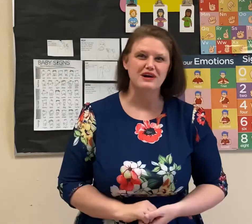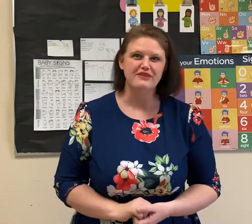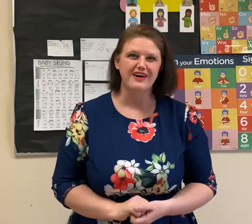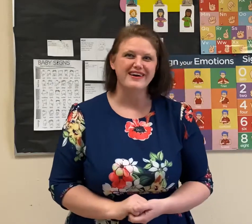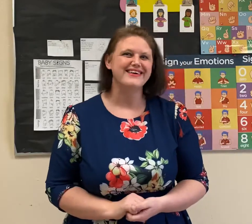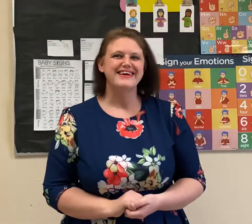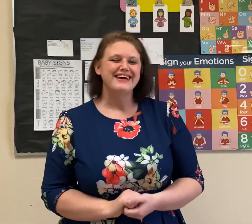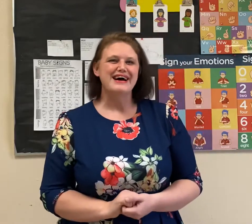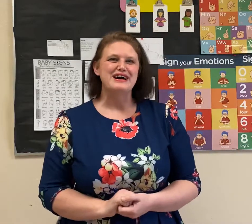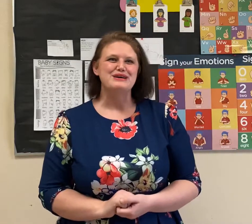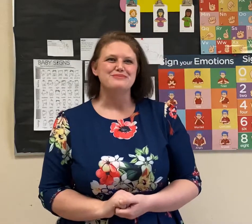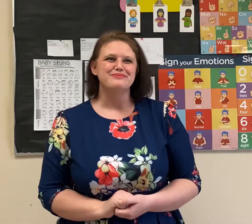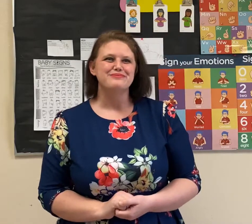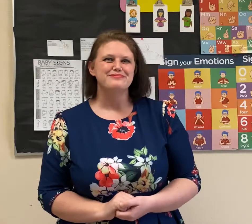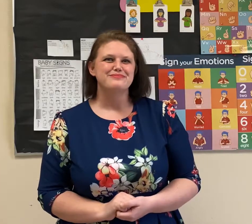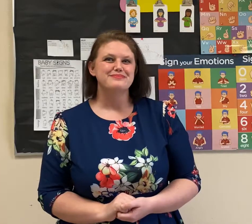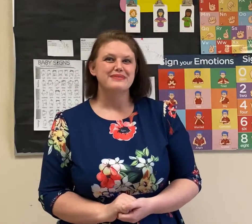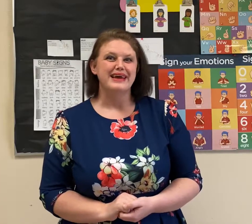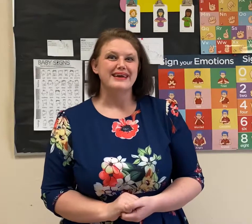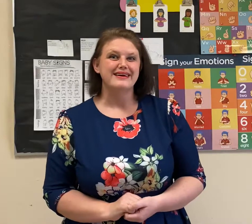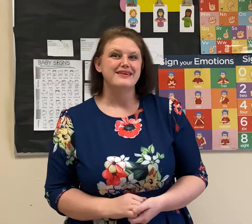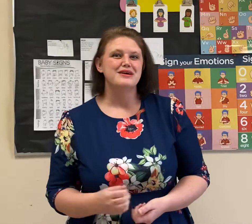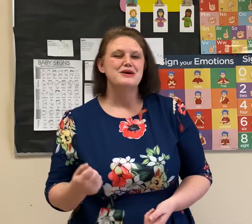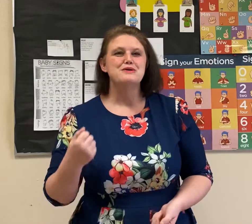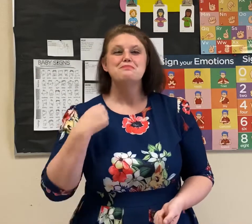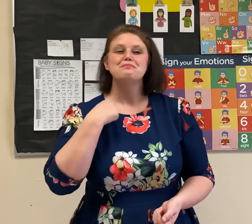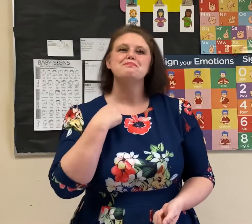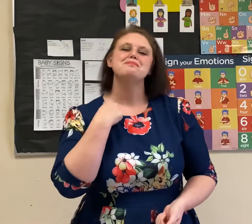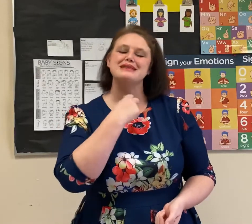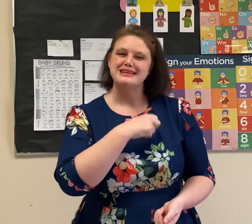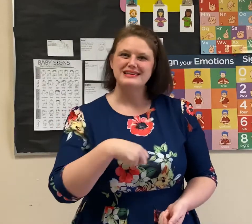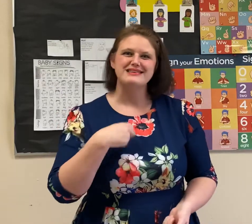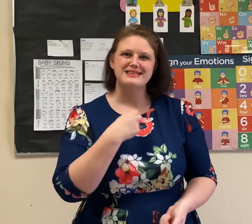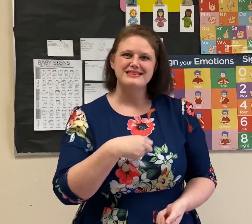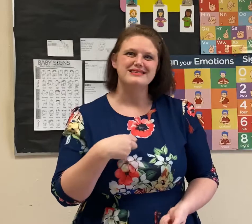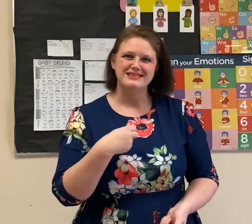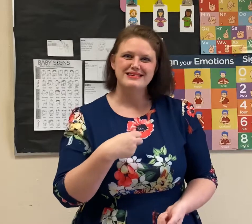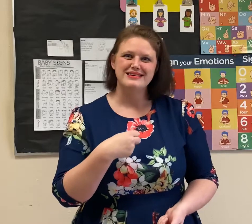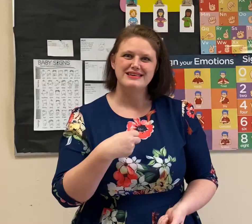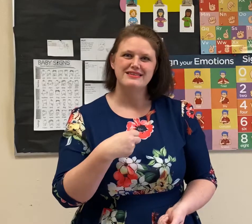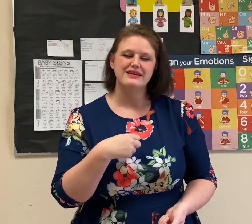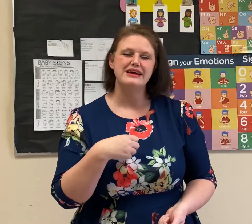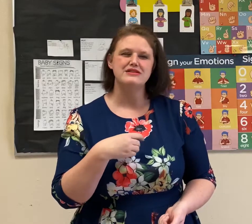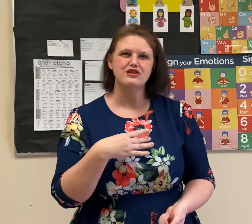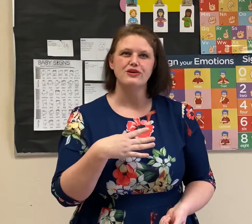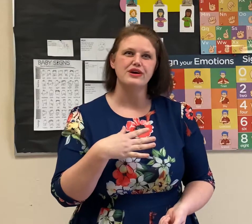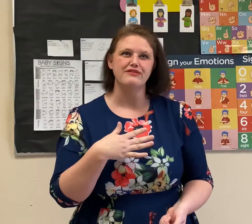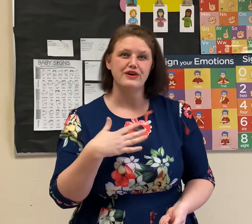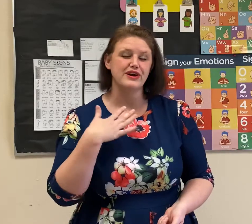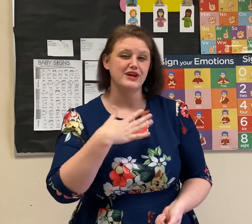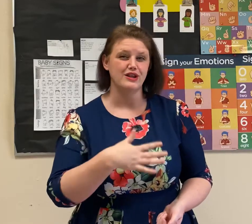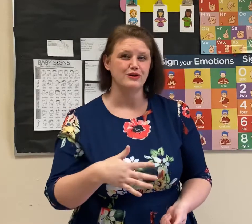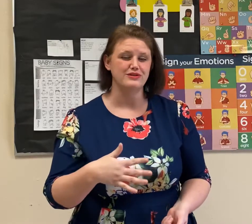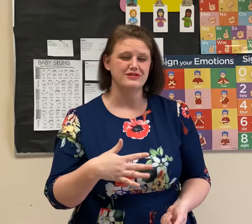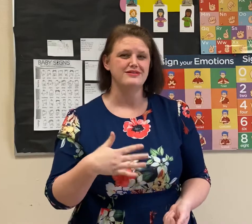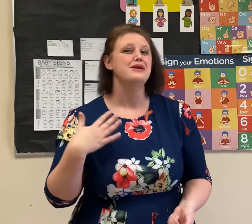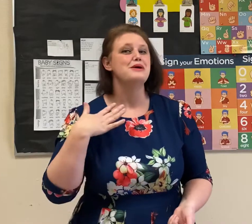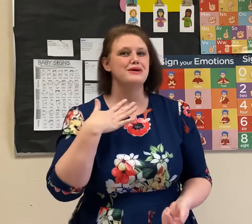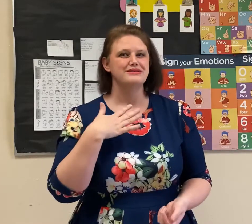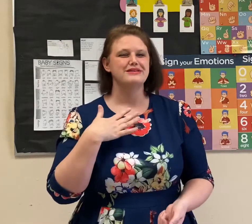guard. Like, please and sorry are very close